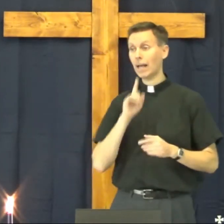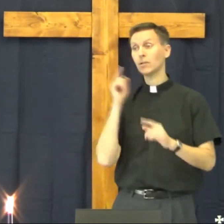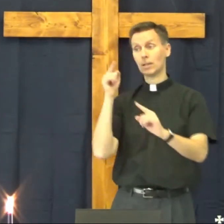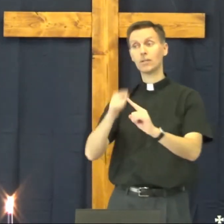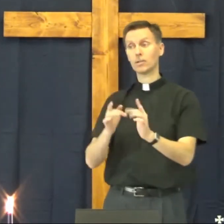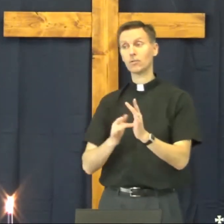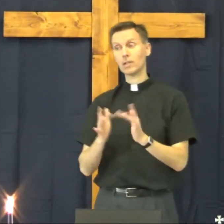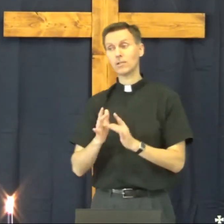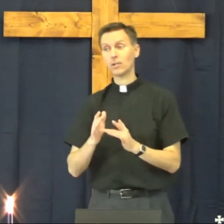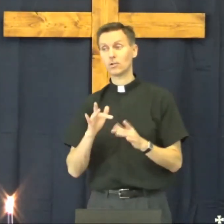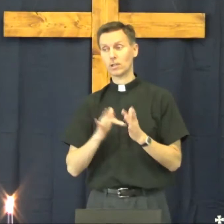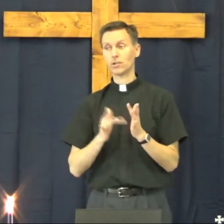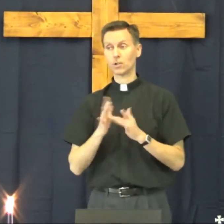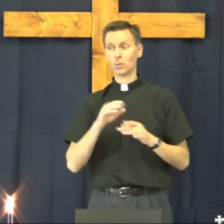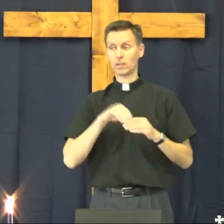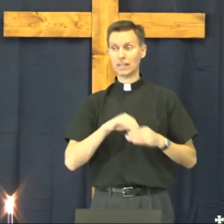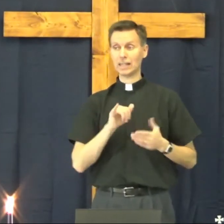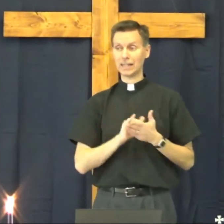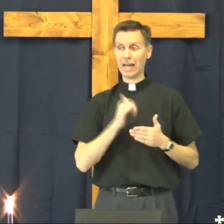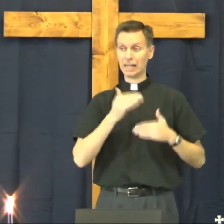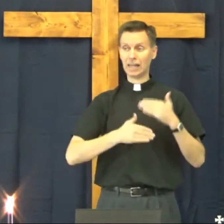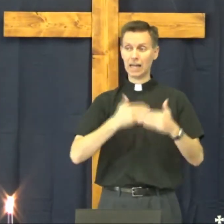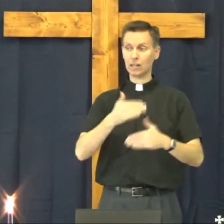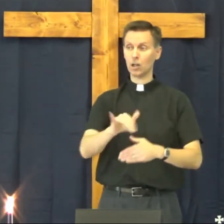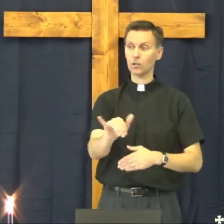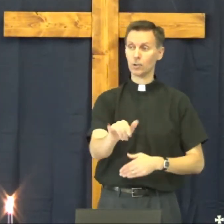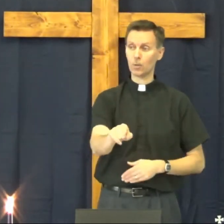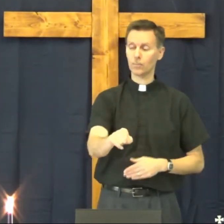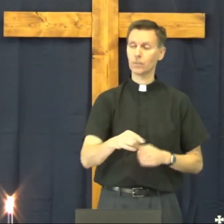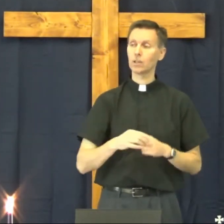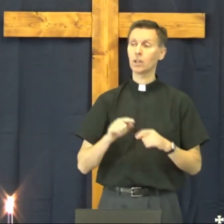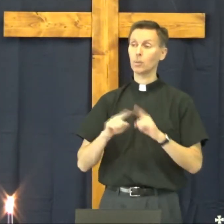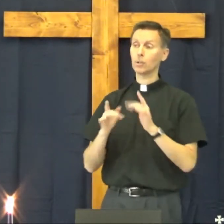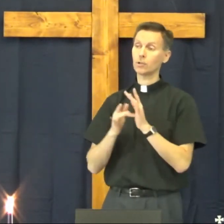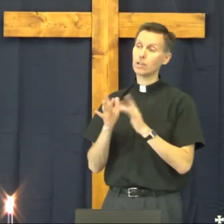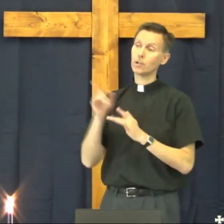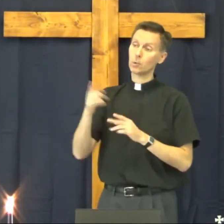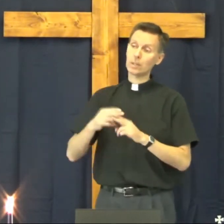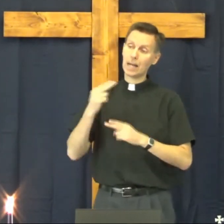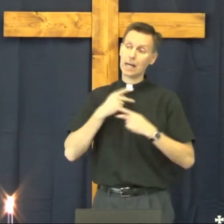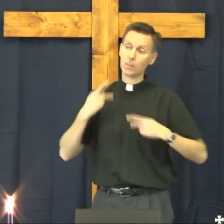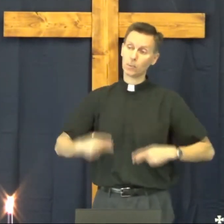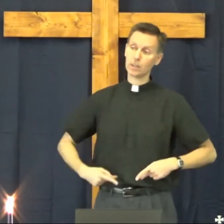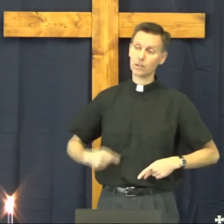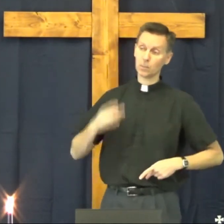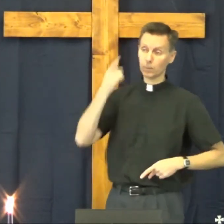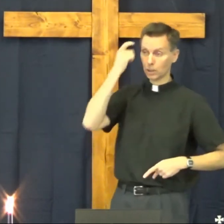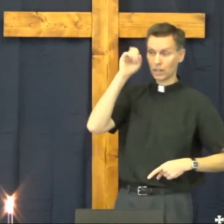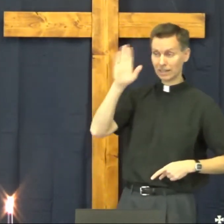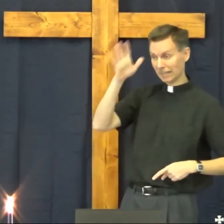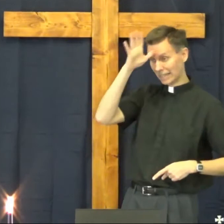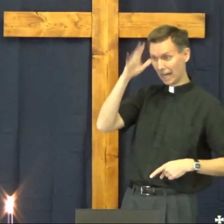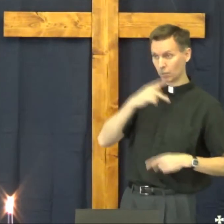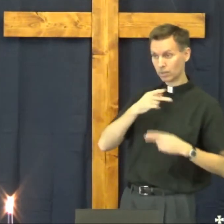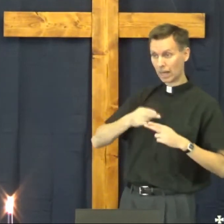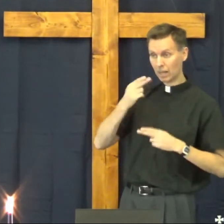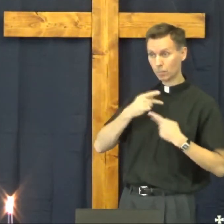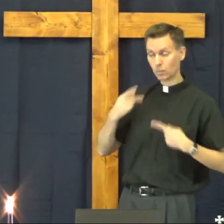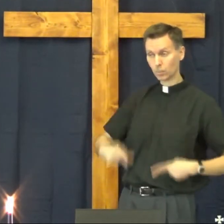Actually, until Jesus, Jesus was in that line also. But Jesus was high priest because his dad was high